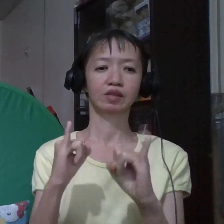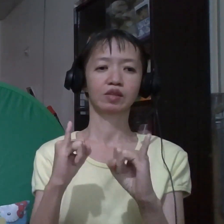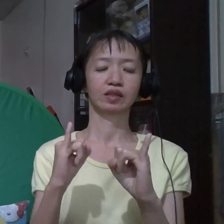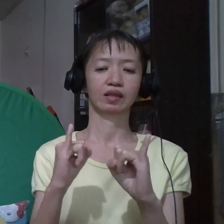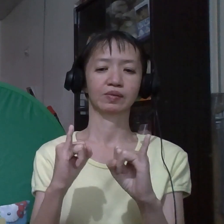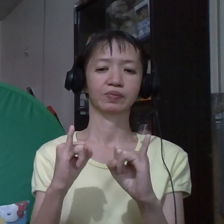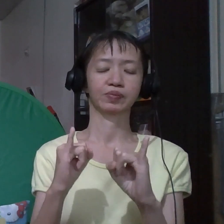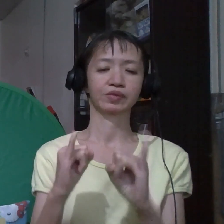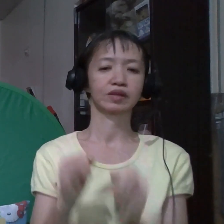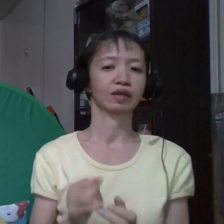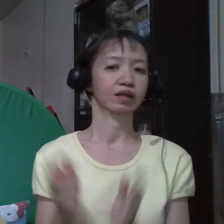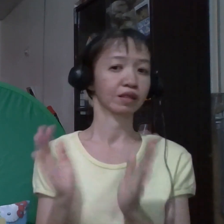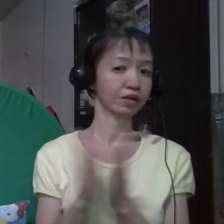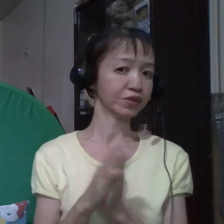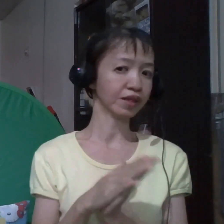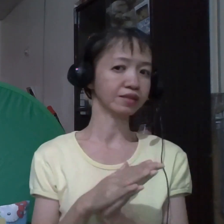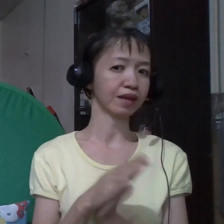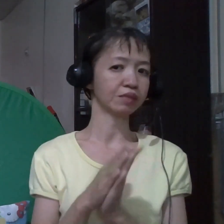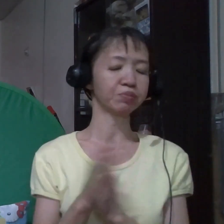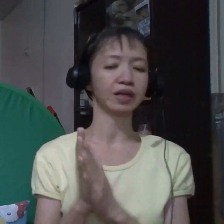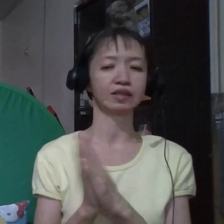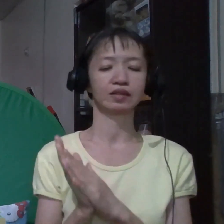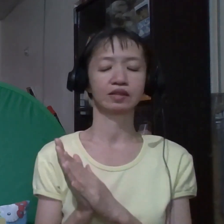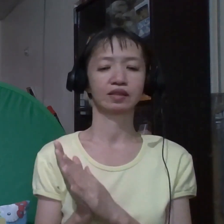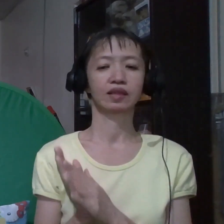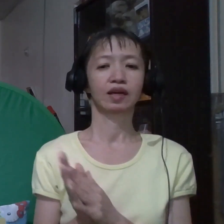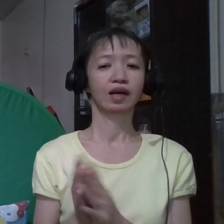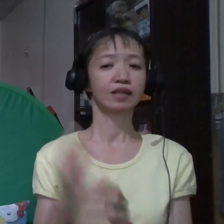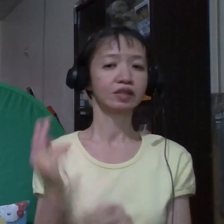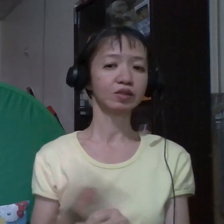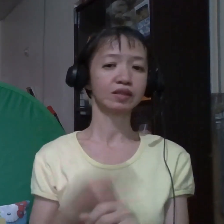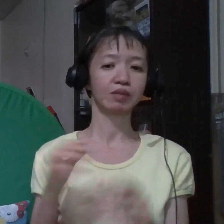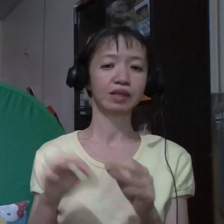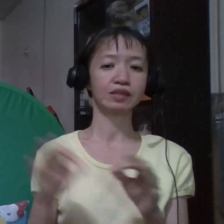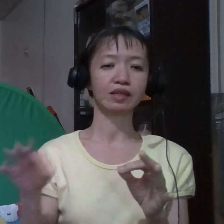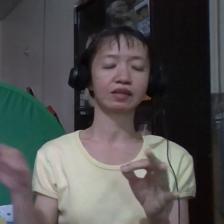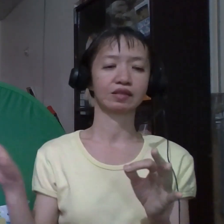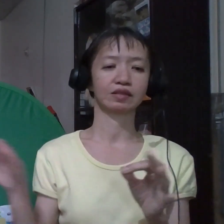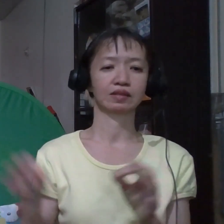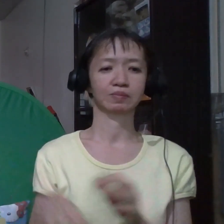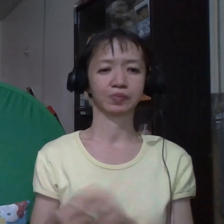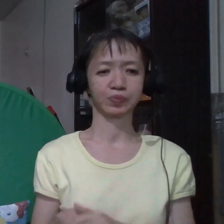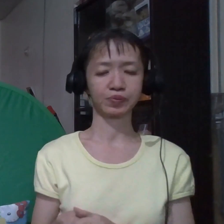yoja. Now for the exciting part. Let's use them in a sentence.